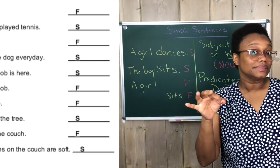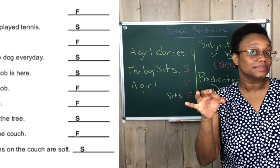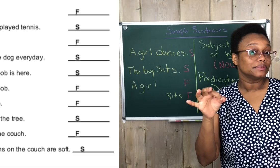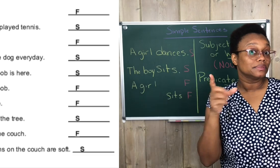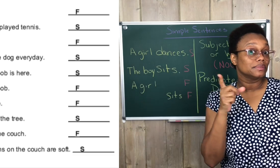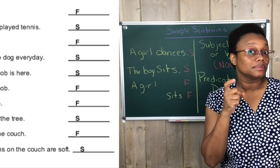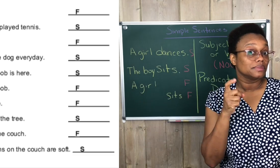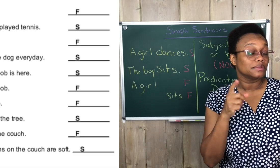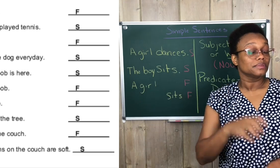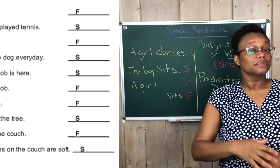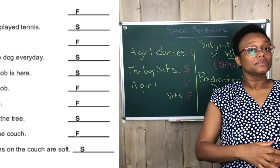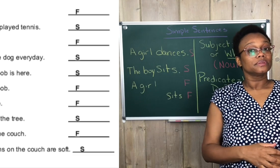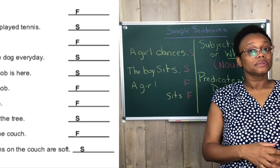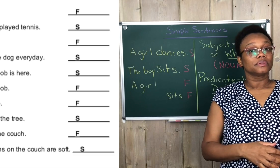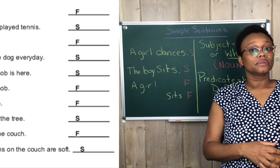Is that a sentence?